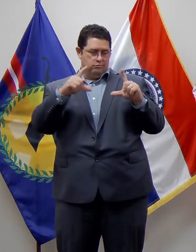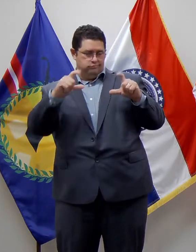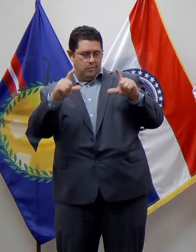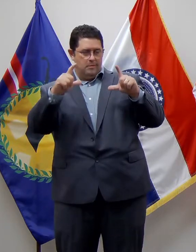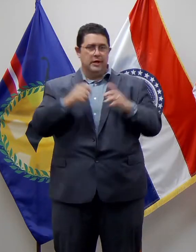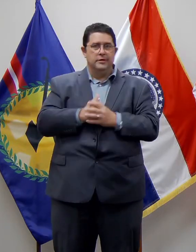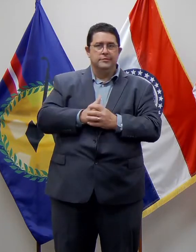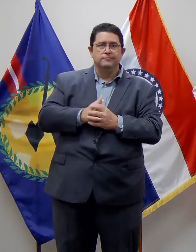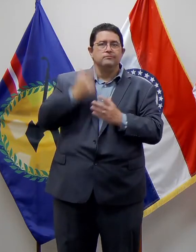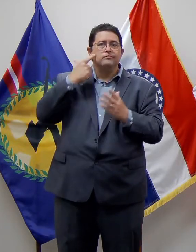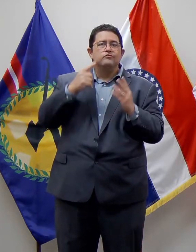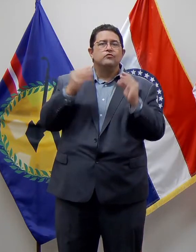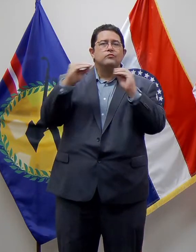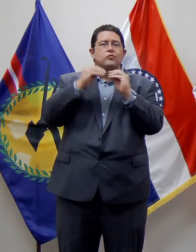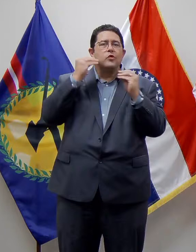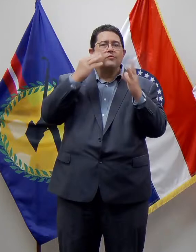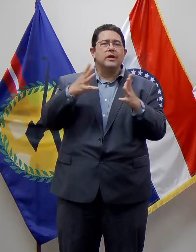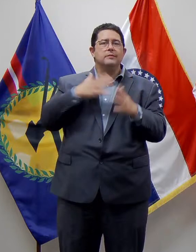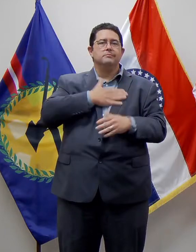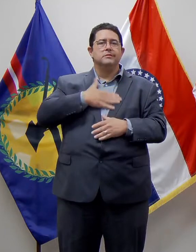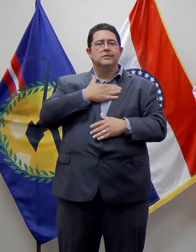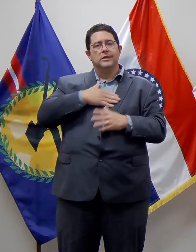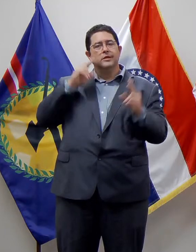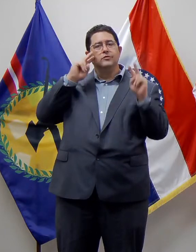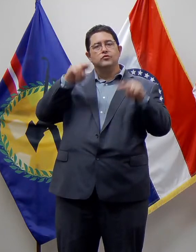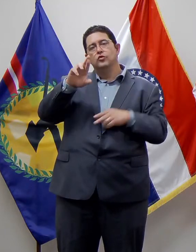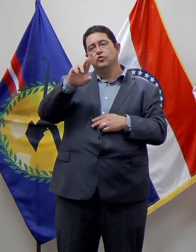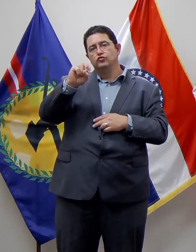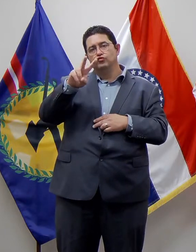managed vaccination sites, please go to